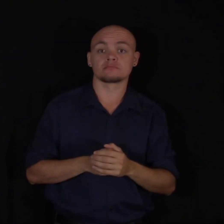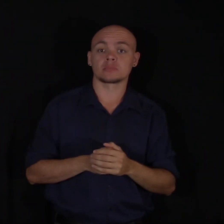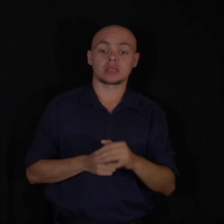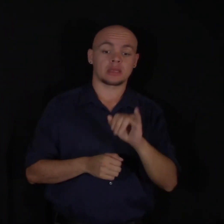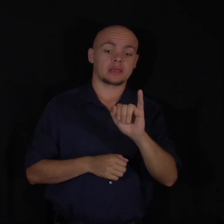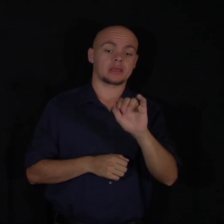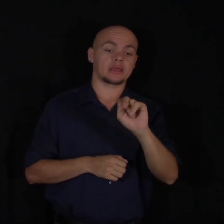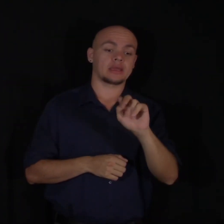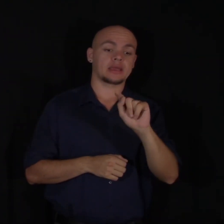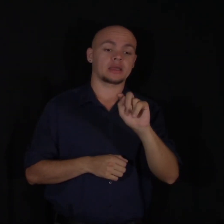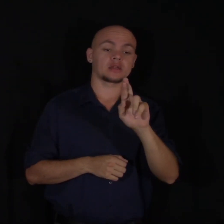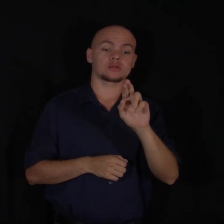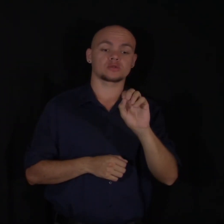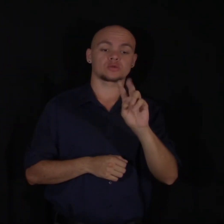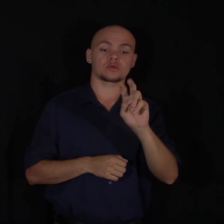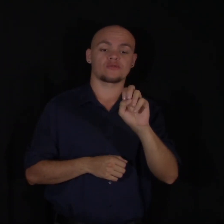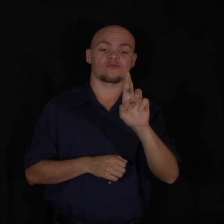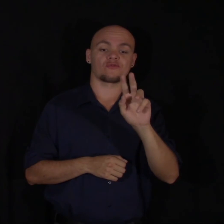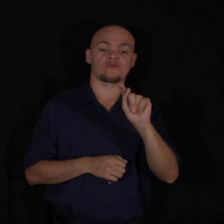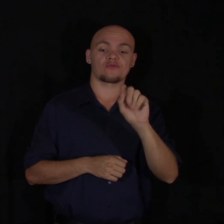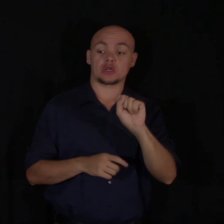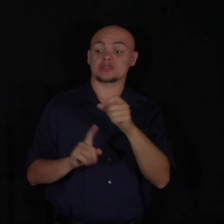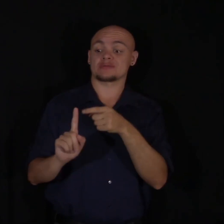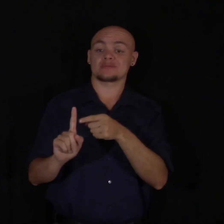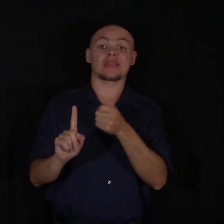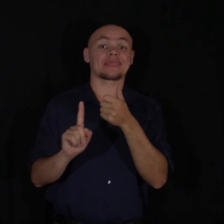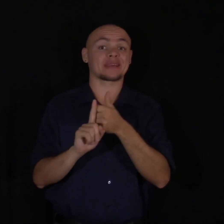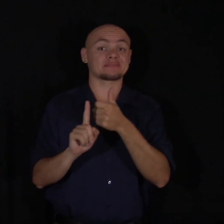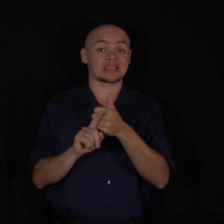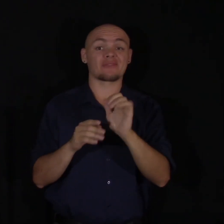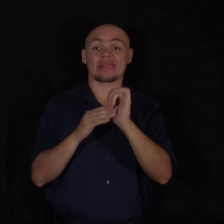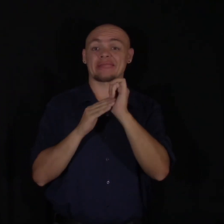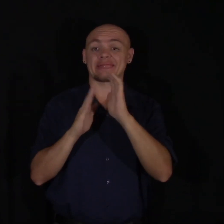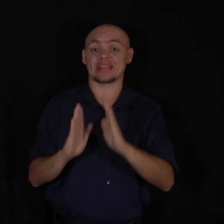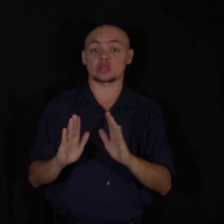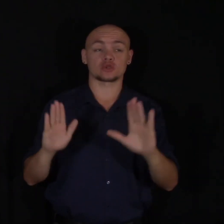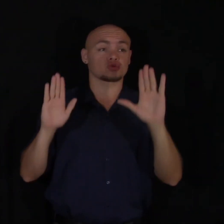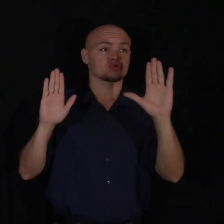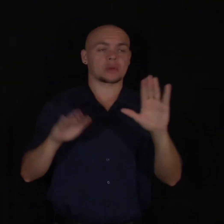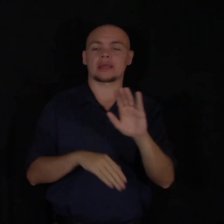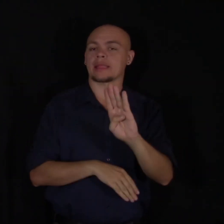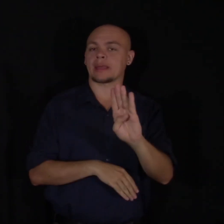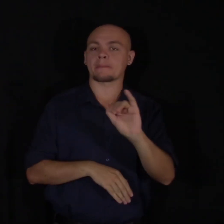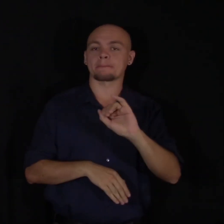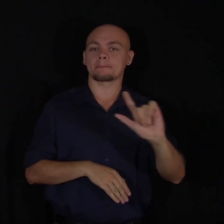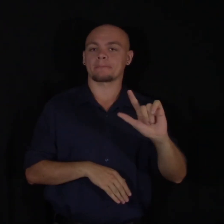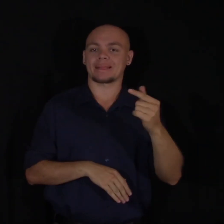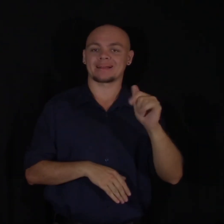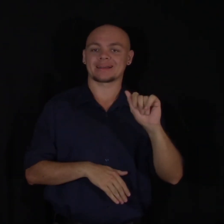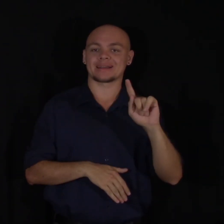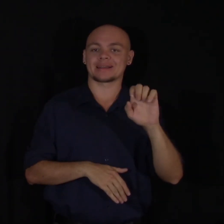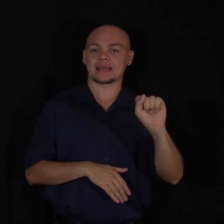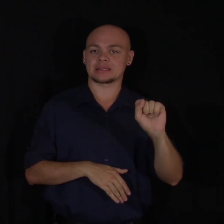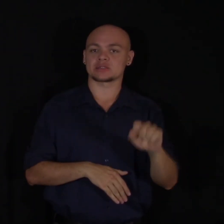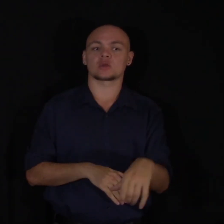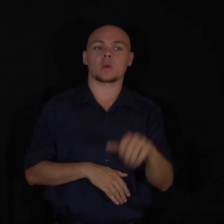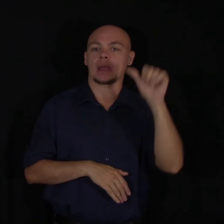are great leaders, with some examples being Bill Gates or Abraham Lincoln.